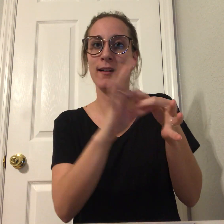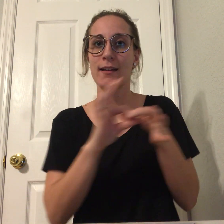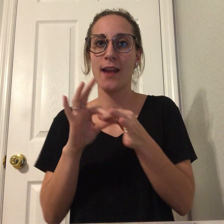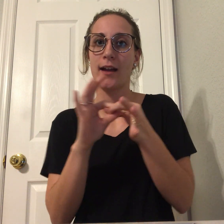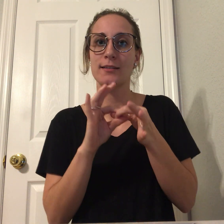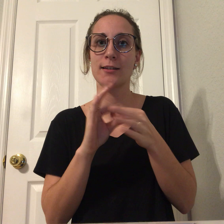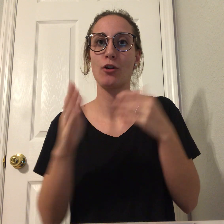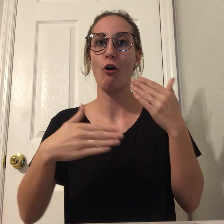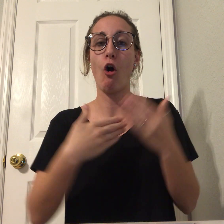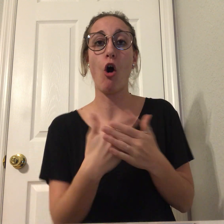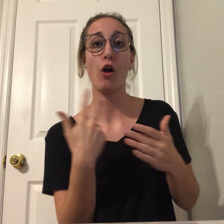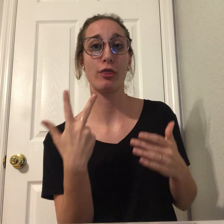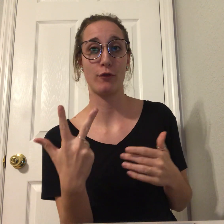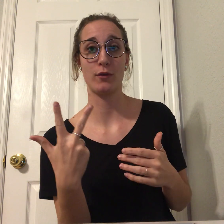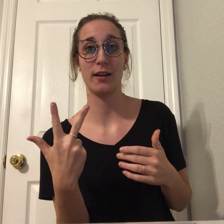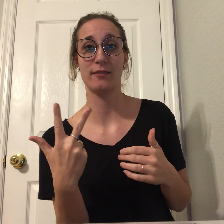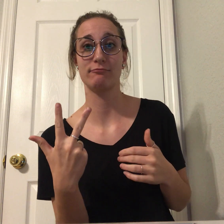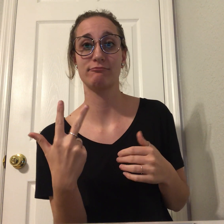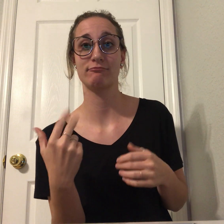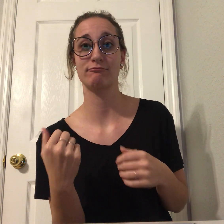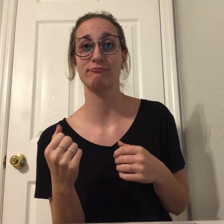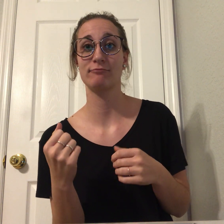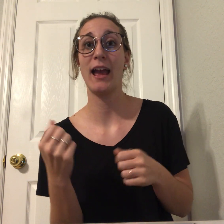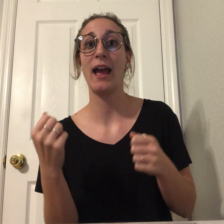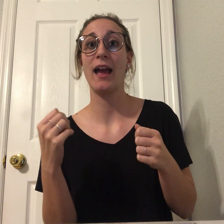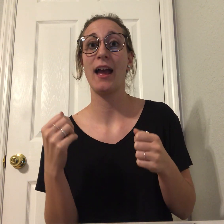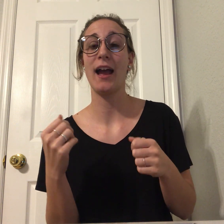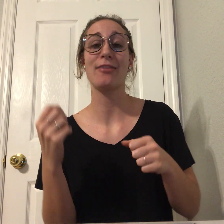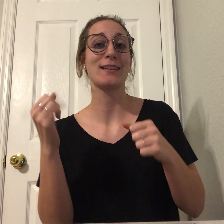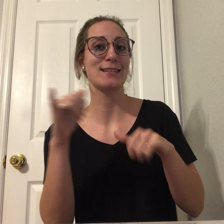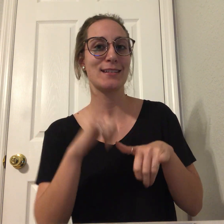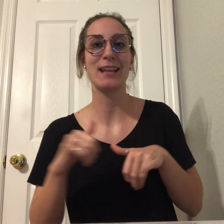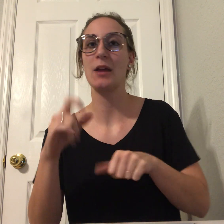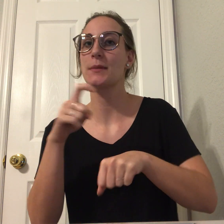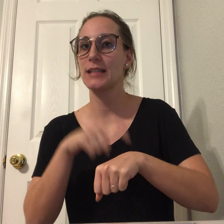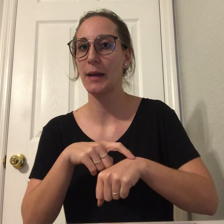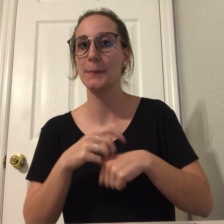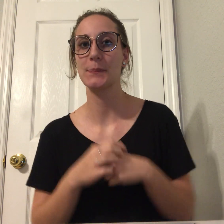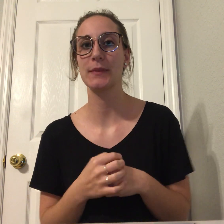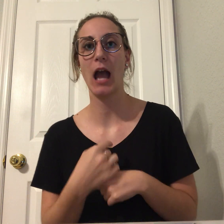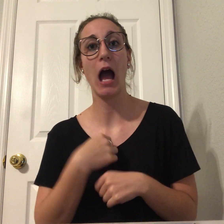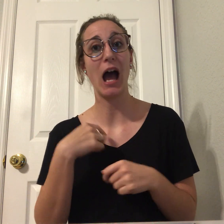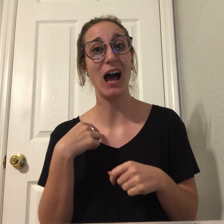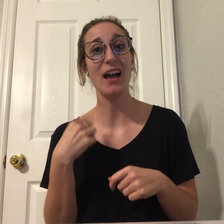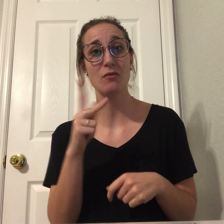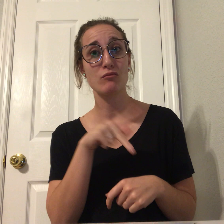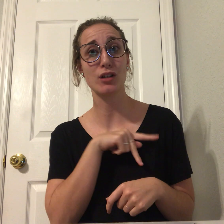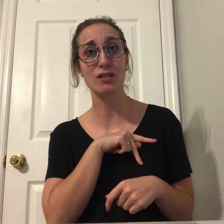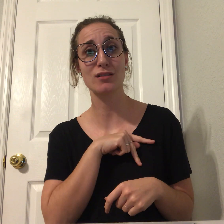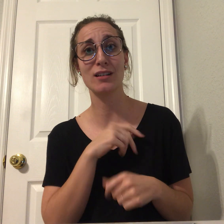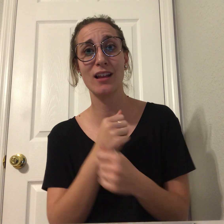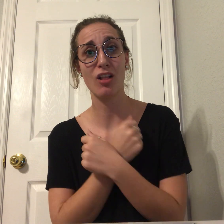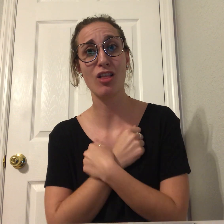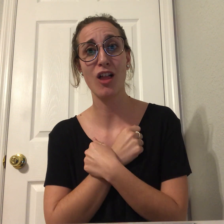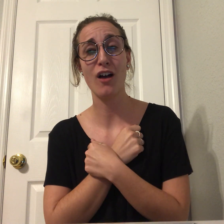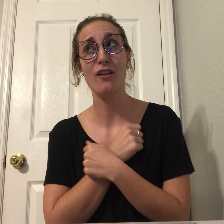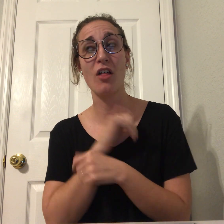time. Now, I do want to say that I personally love that to be my time, that